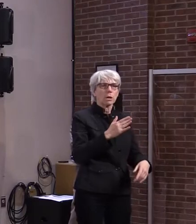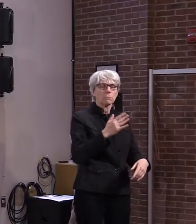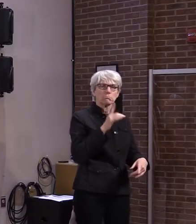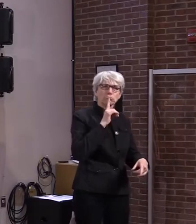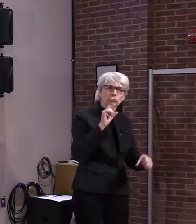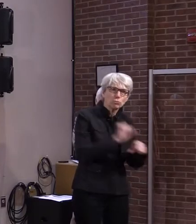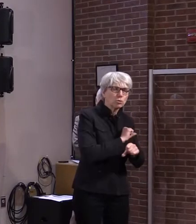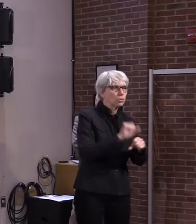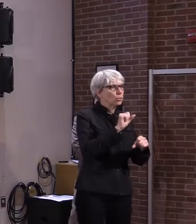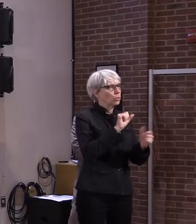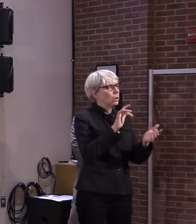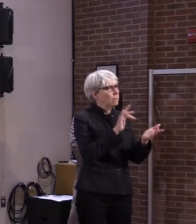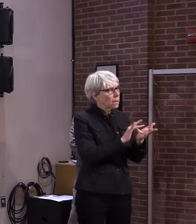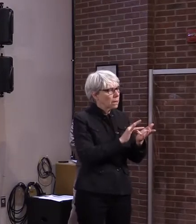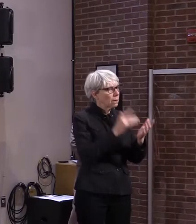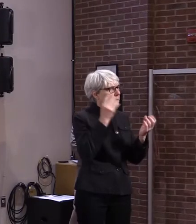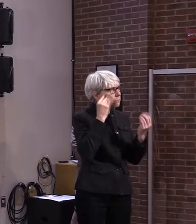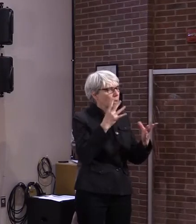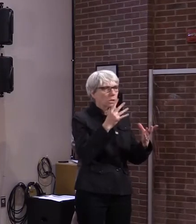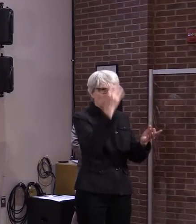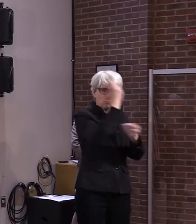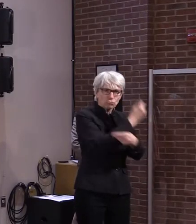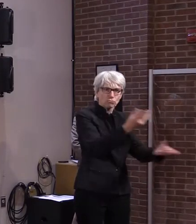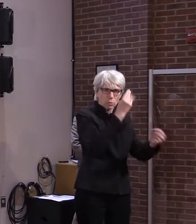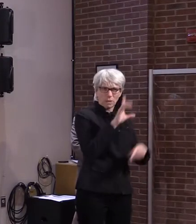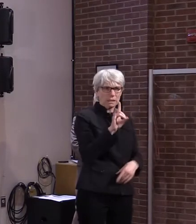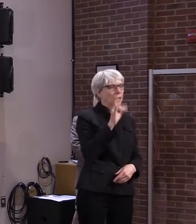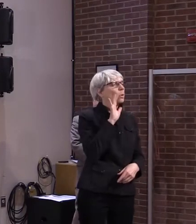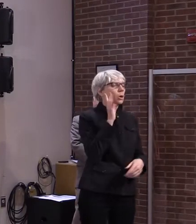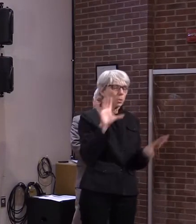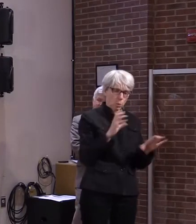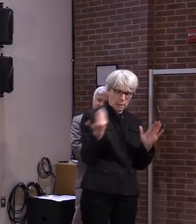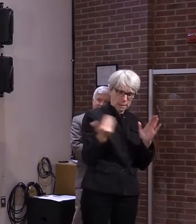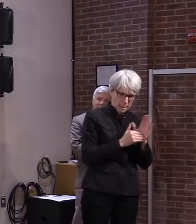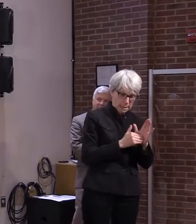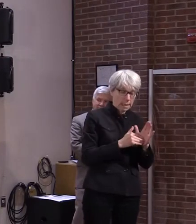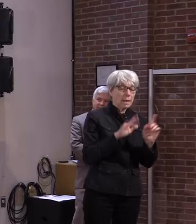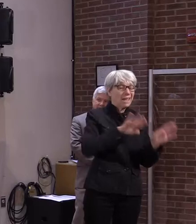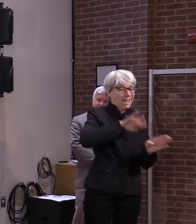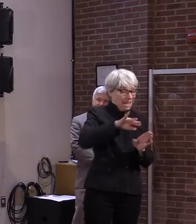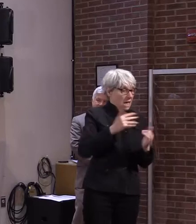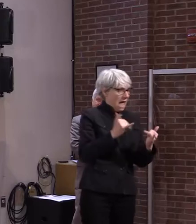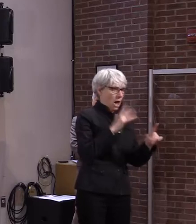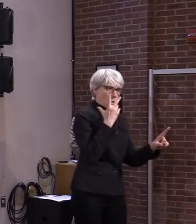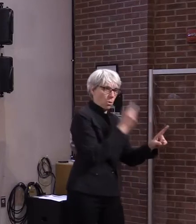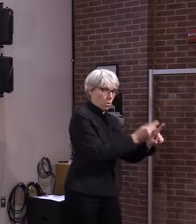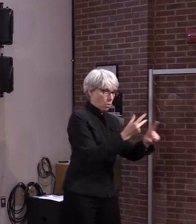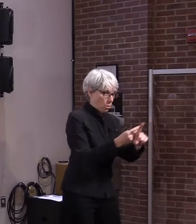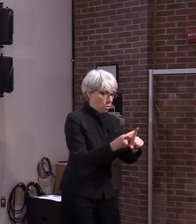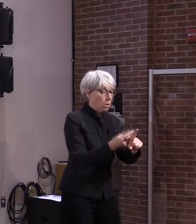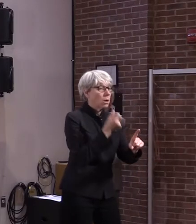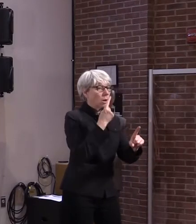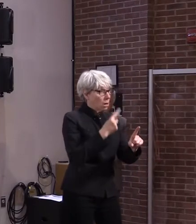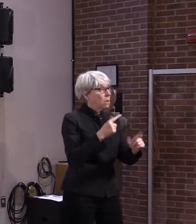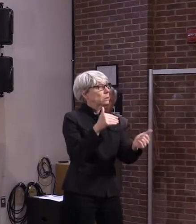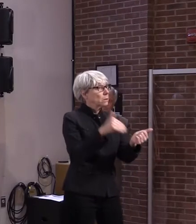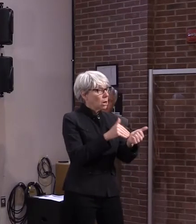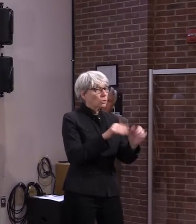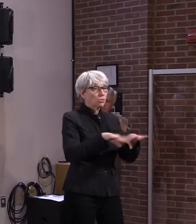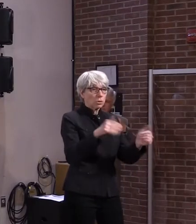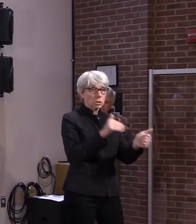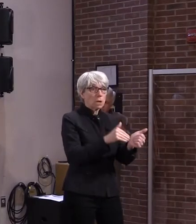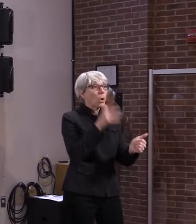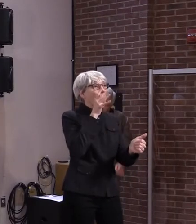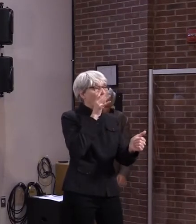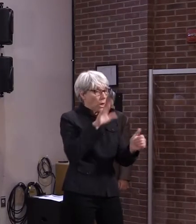well. But in terms of the delivery of the vaccine, the pediatric community will be part of that, actually. We can't ask them to